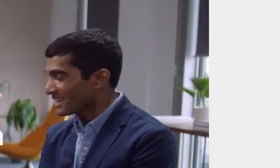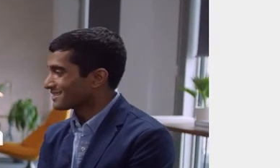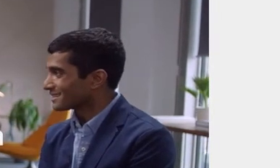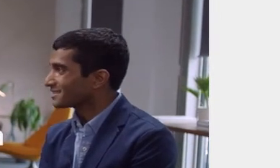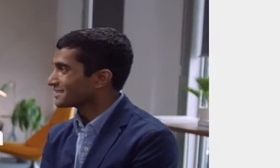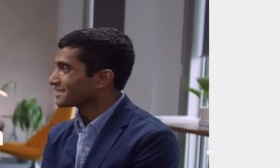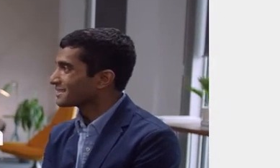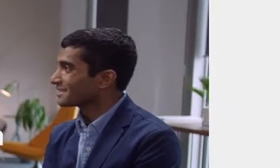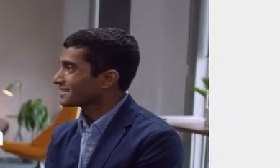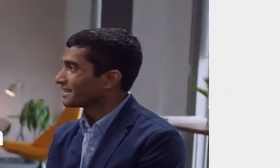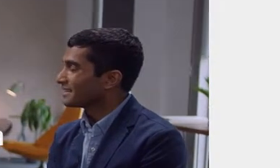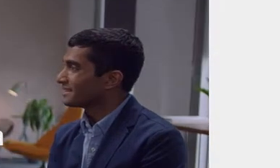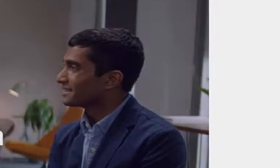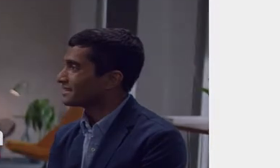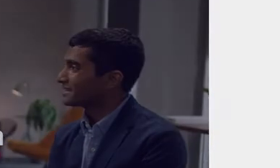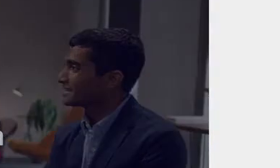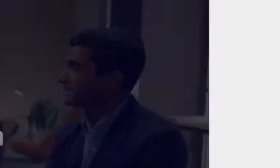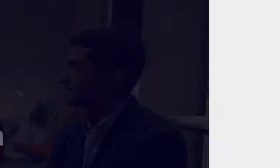Yeah.